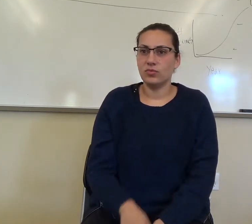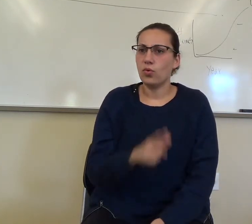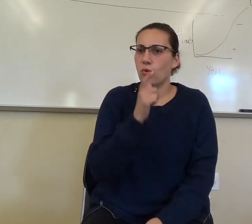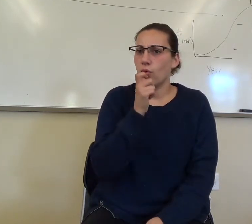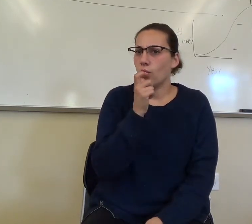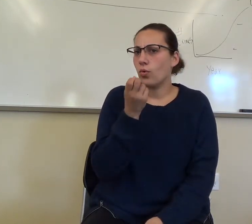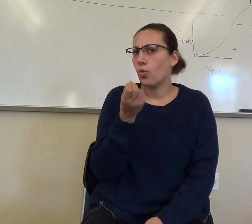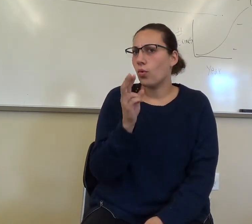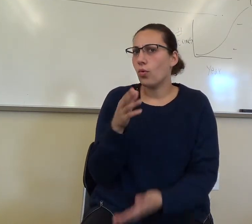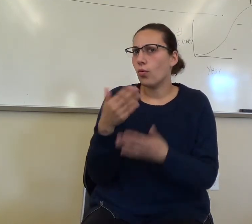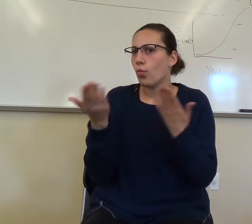is doing who or what?